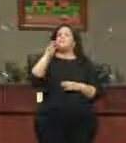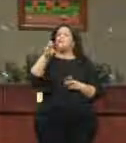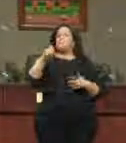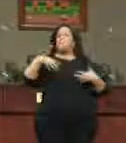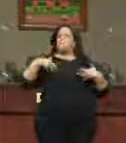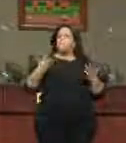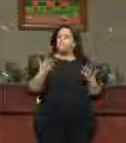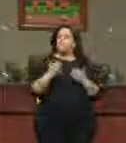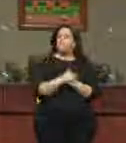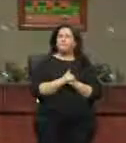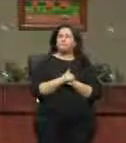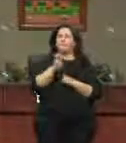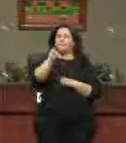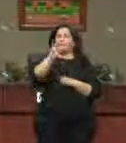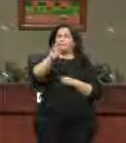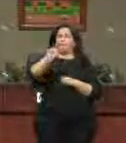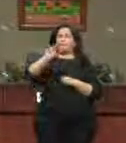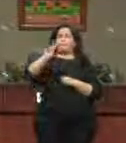on March the